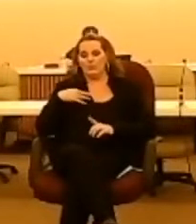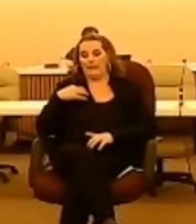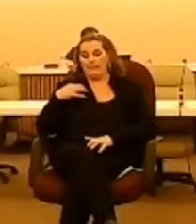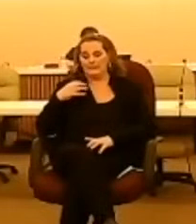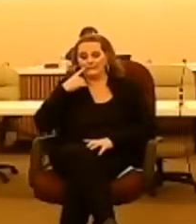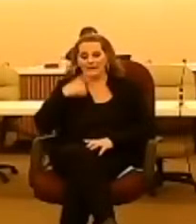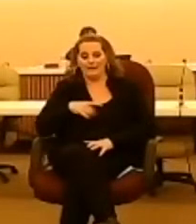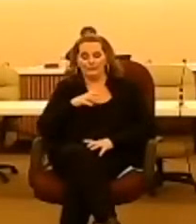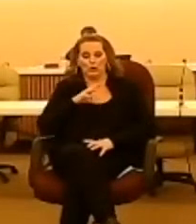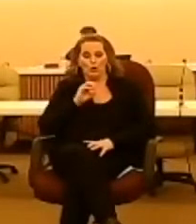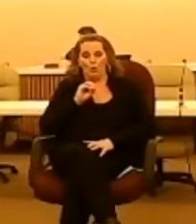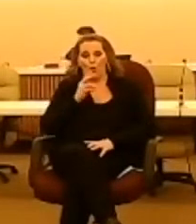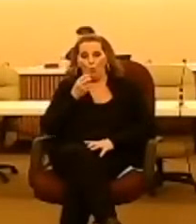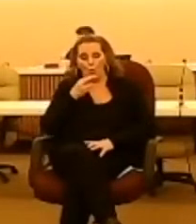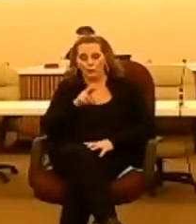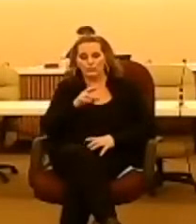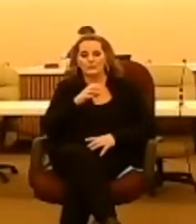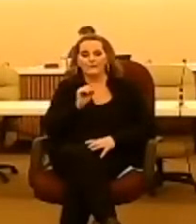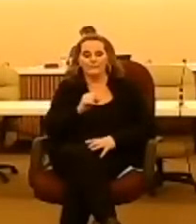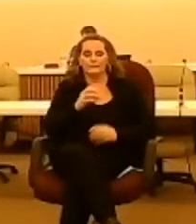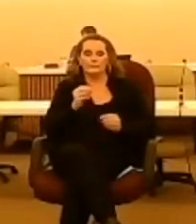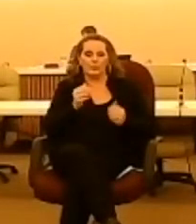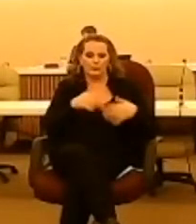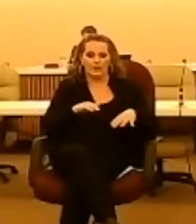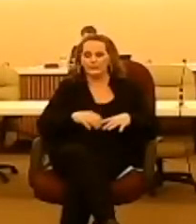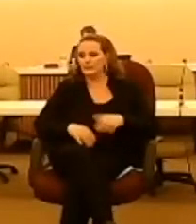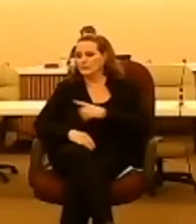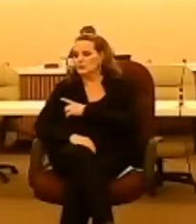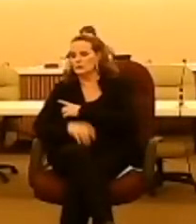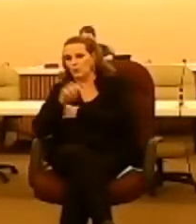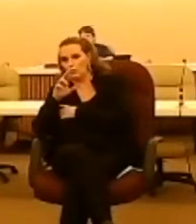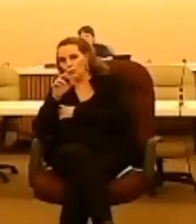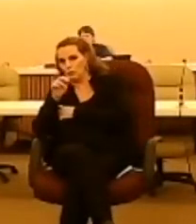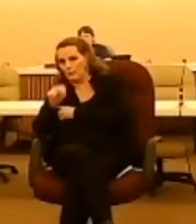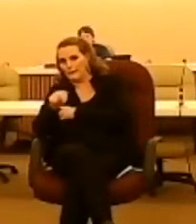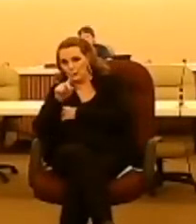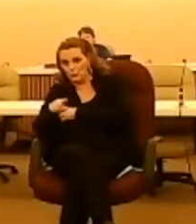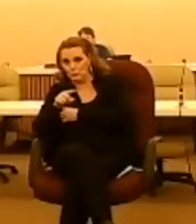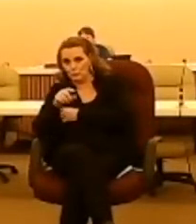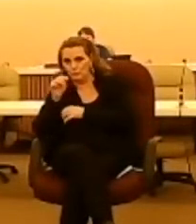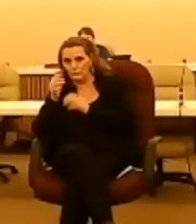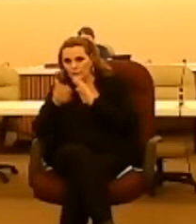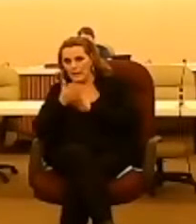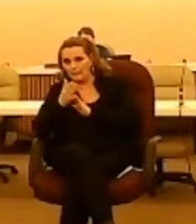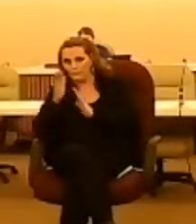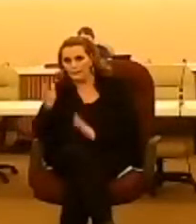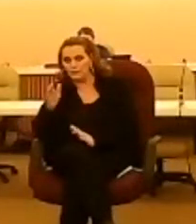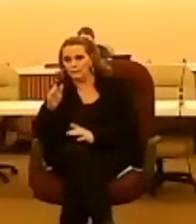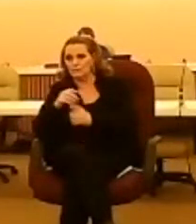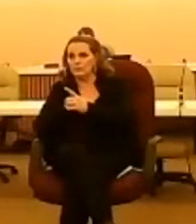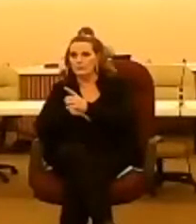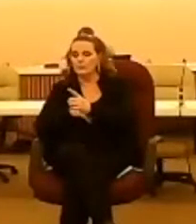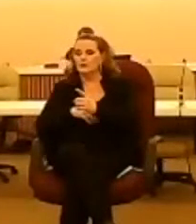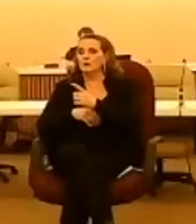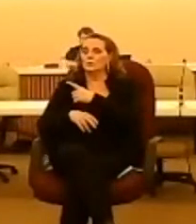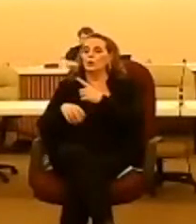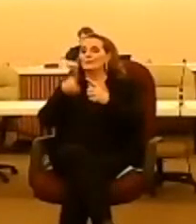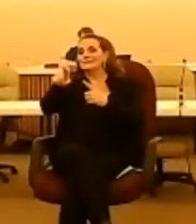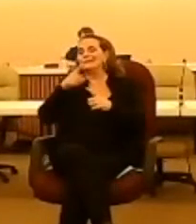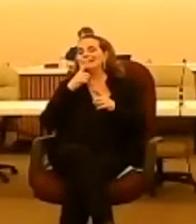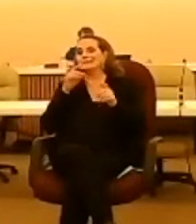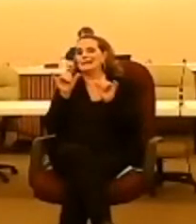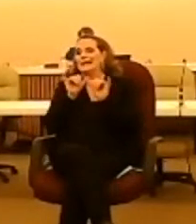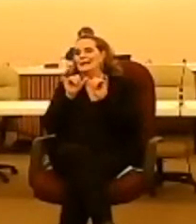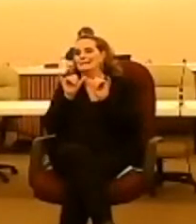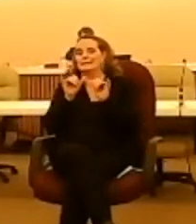property. So Rod, are you the operator for this particular property? No, Ron's the engineer.